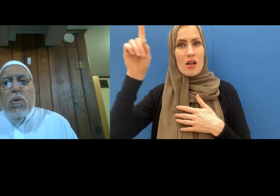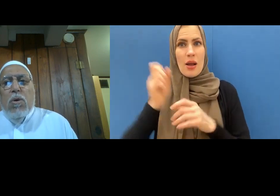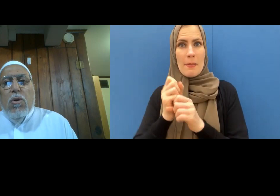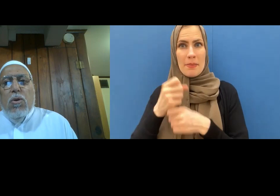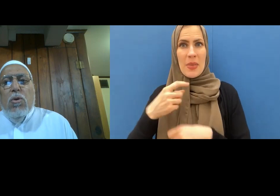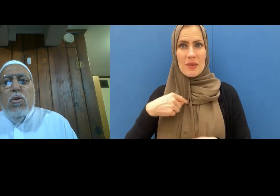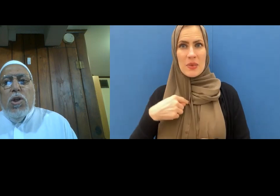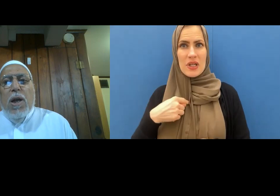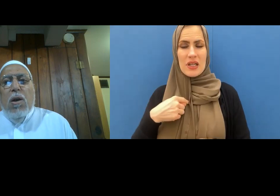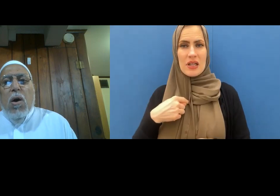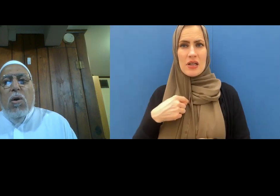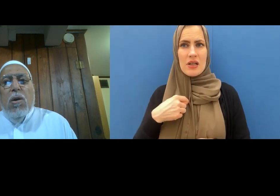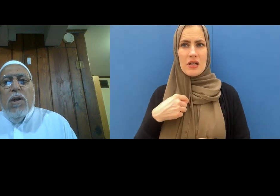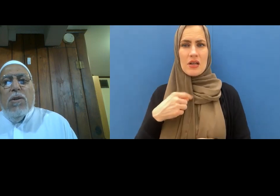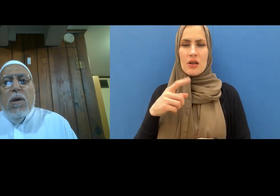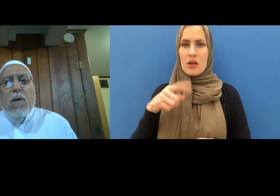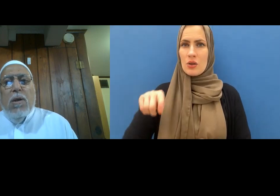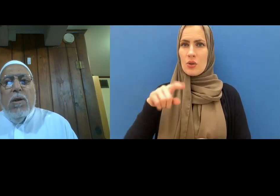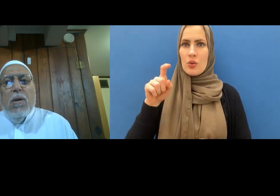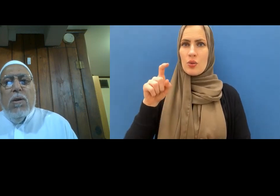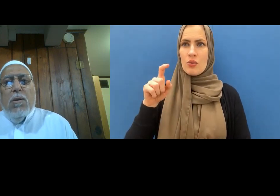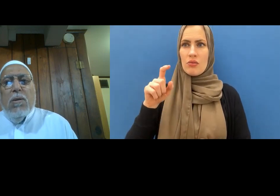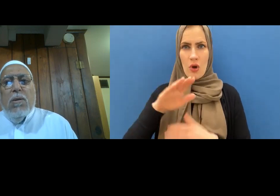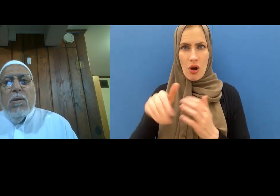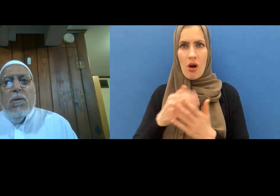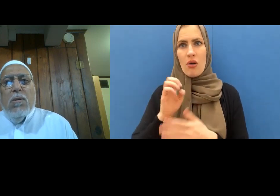whom you shall all return?